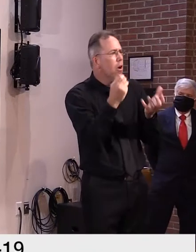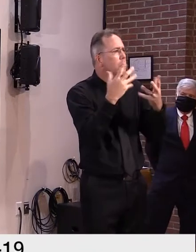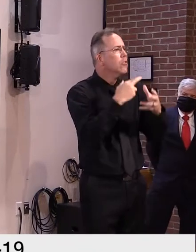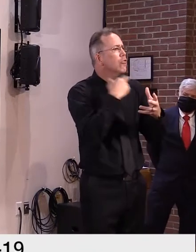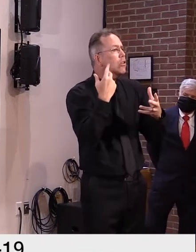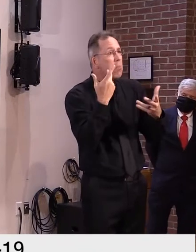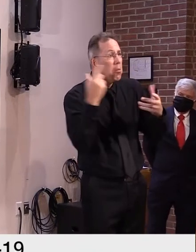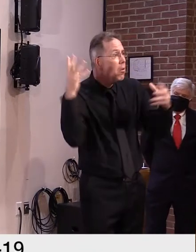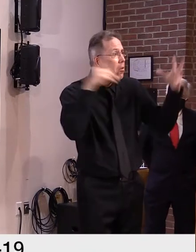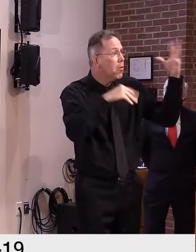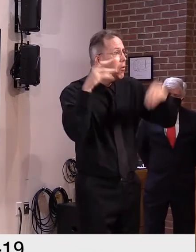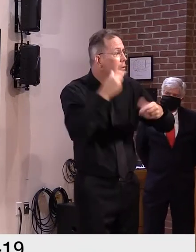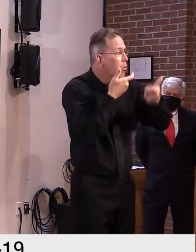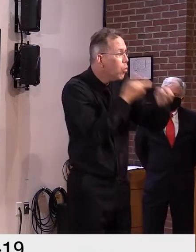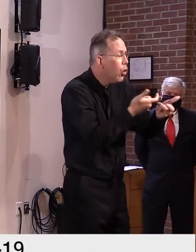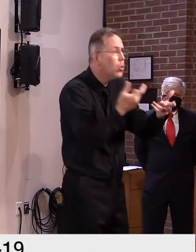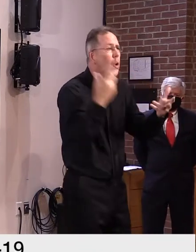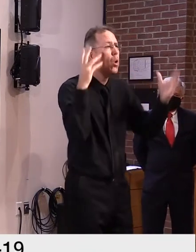being assessed.